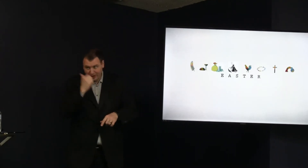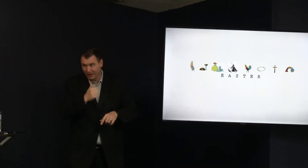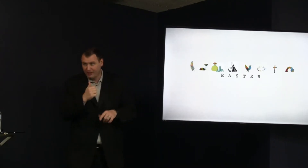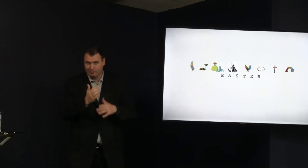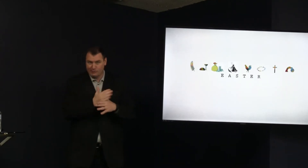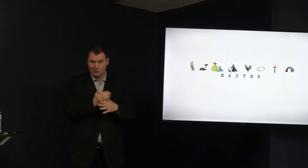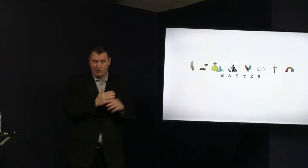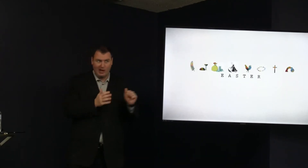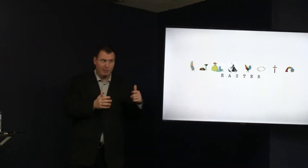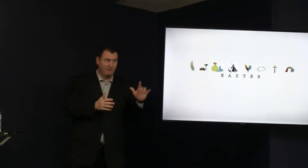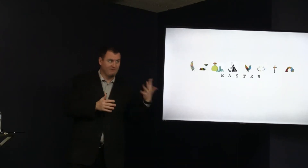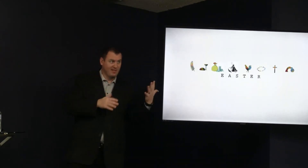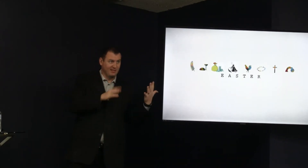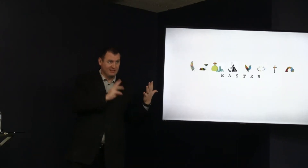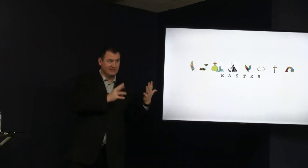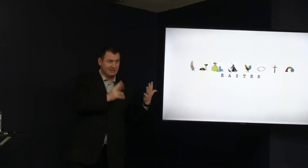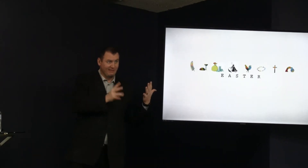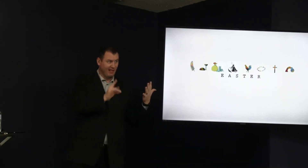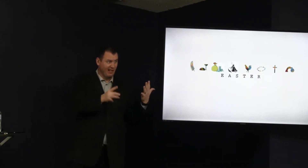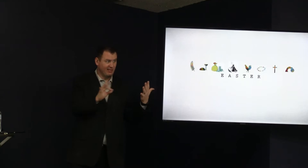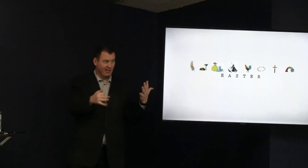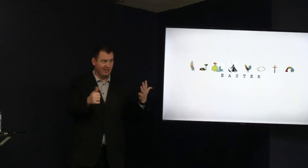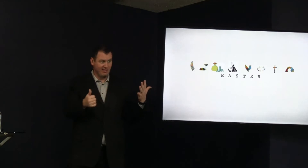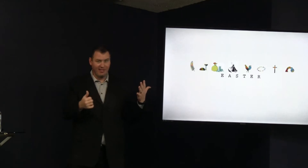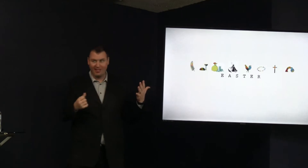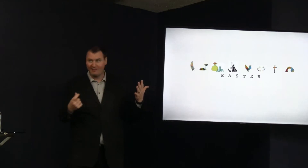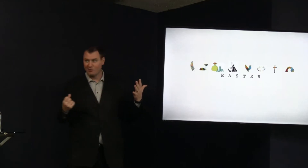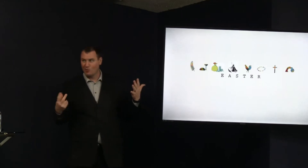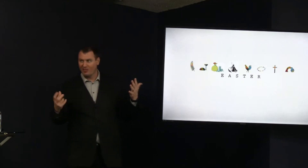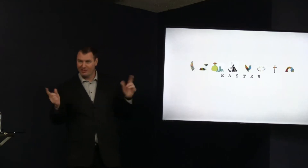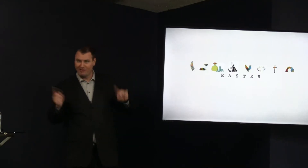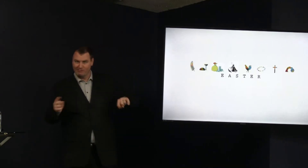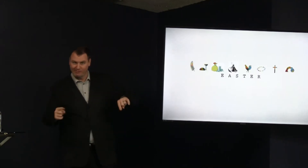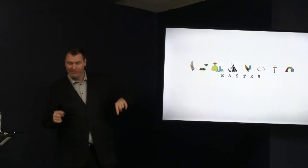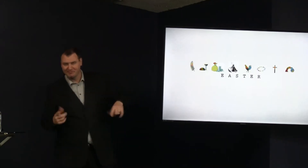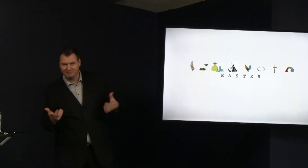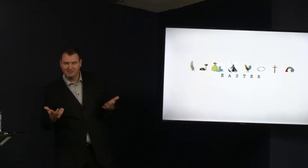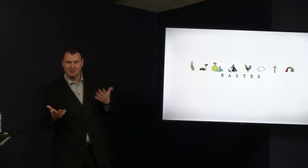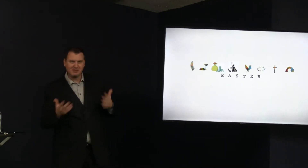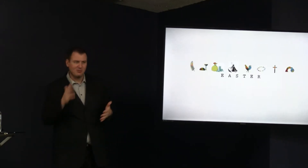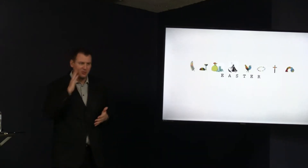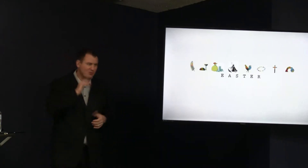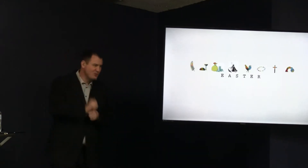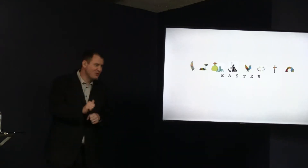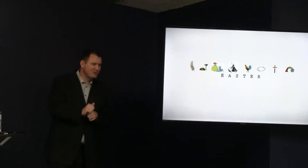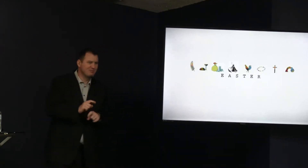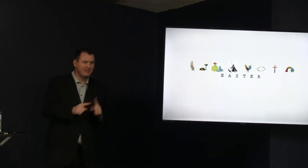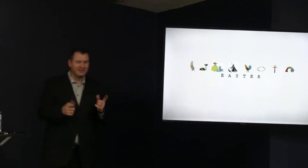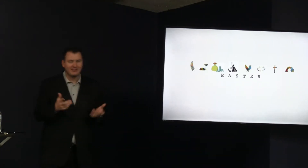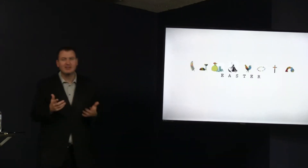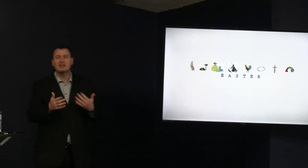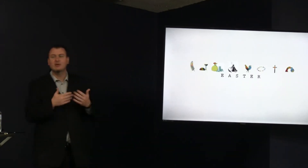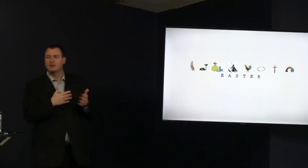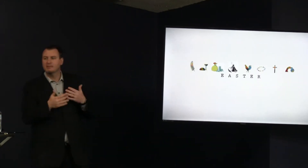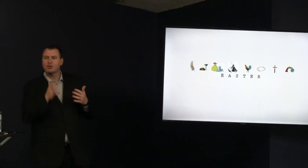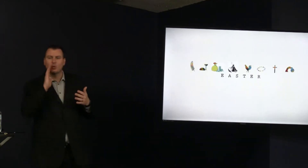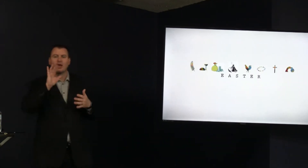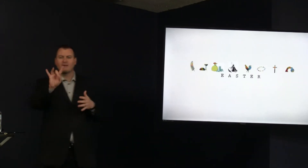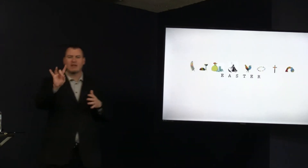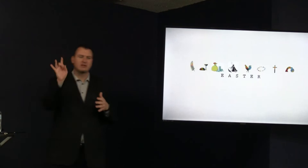come every day in a week. April 5th, 6th, 7th, 8th, 9th, 10th, 12th, then maybe that would work.